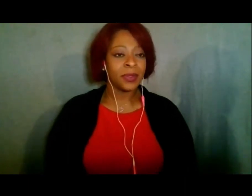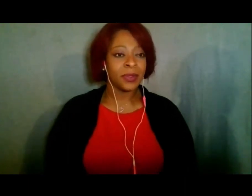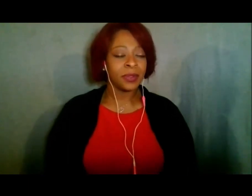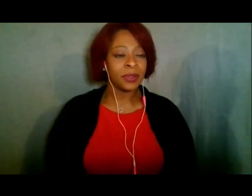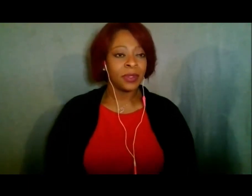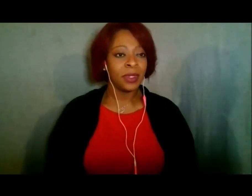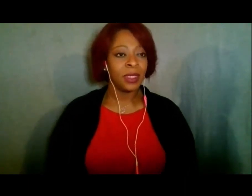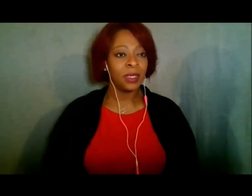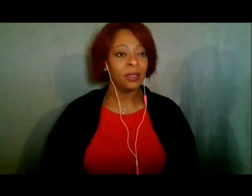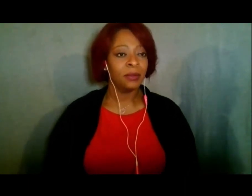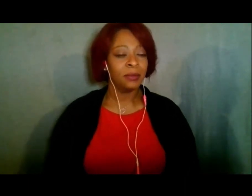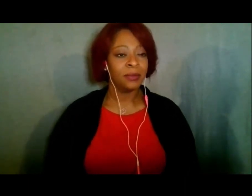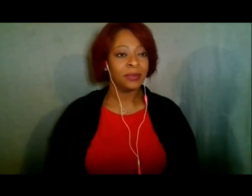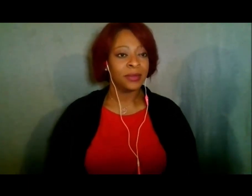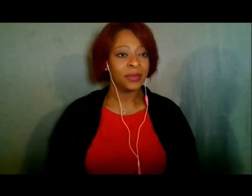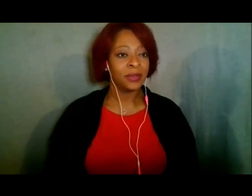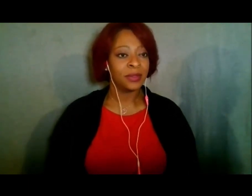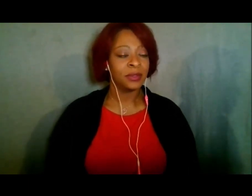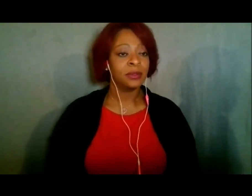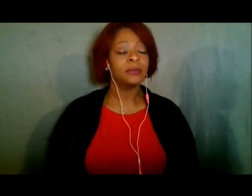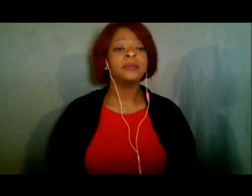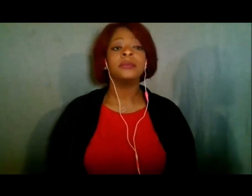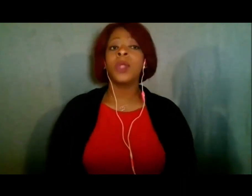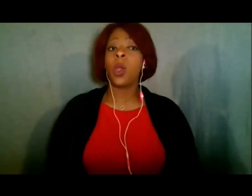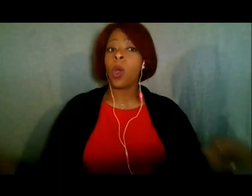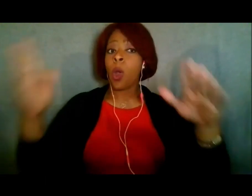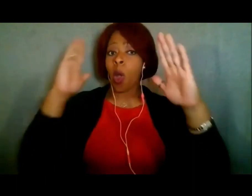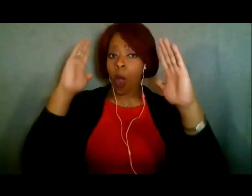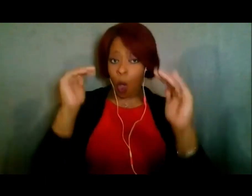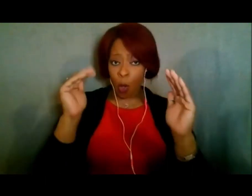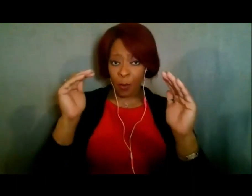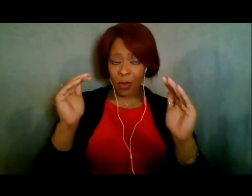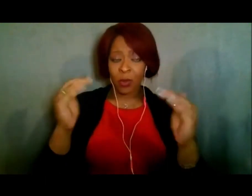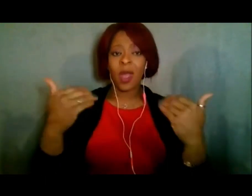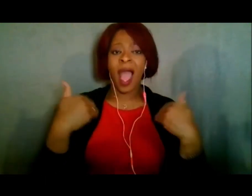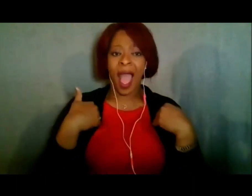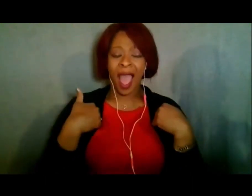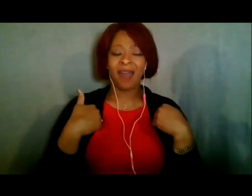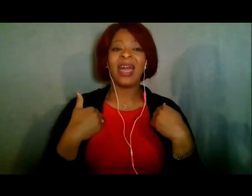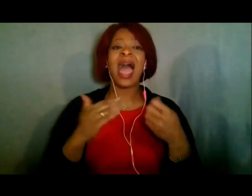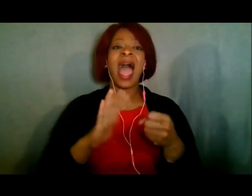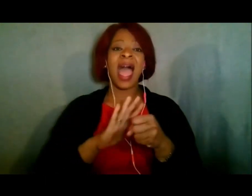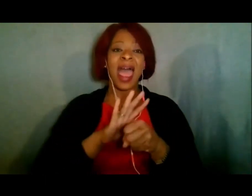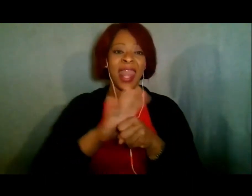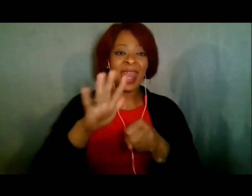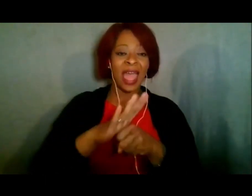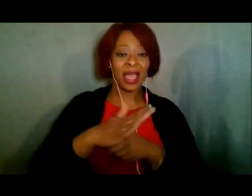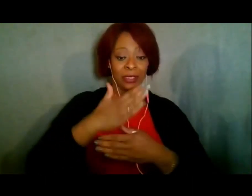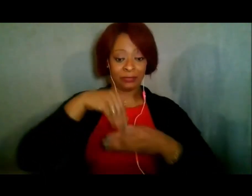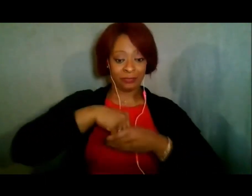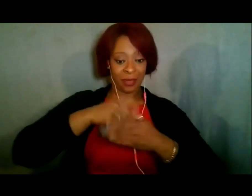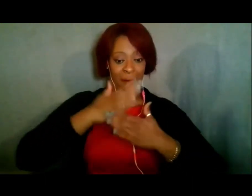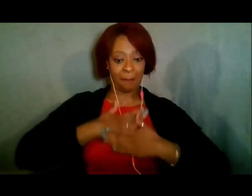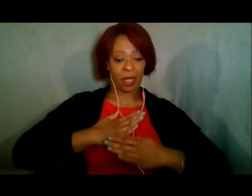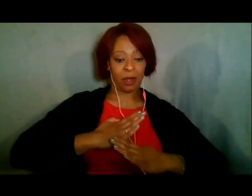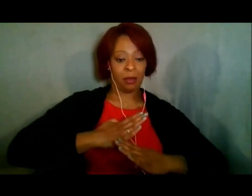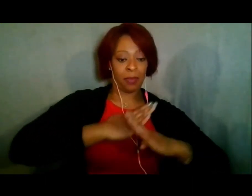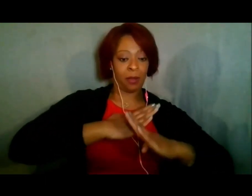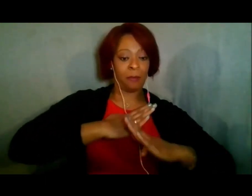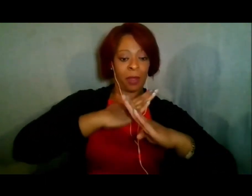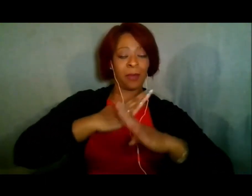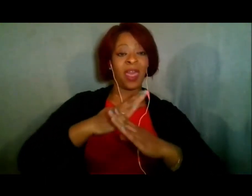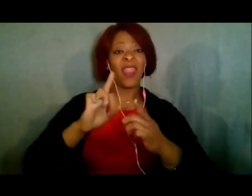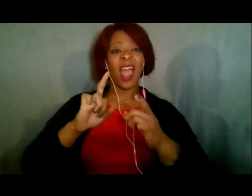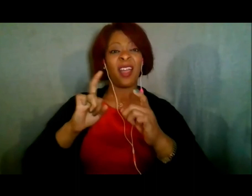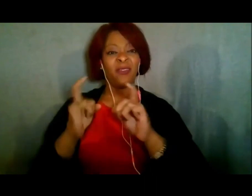So we are hoping that there's still enough antibodies to block the spike